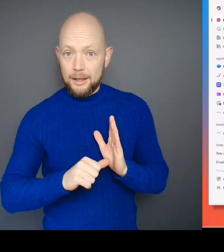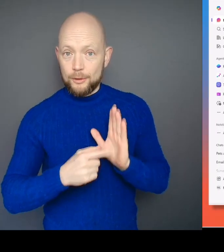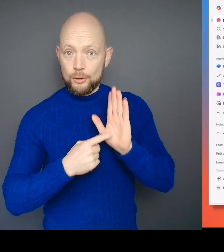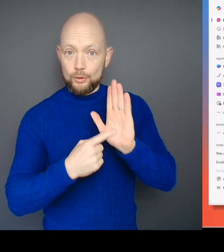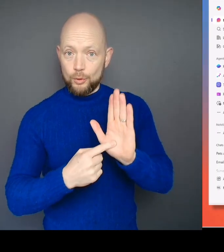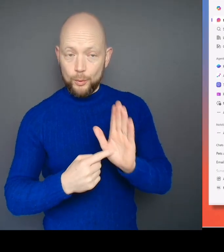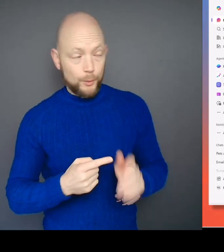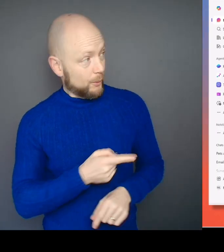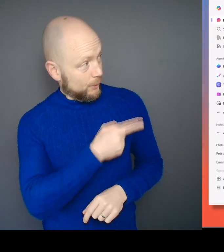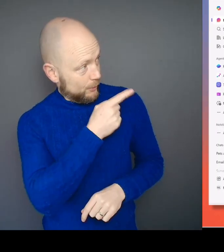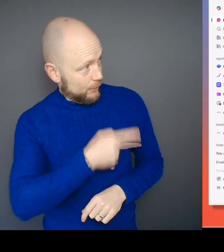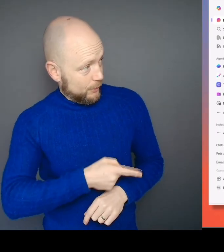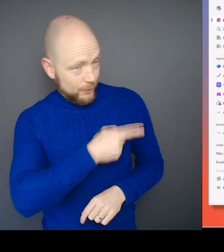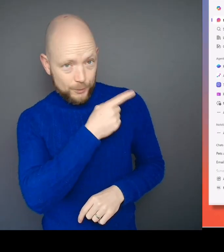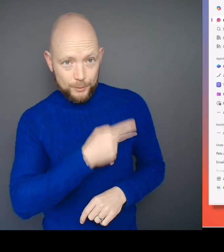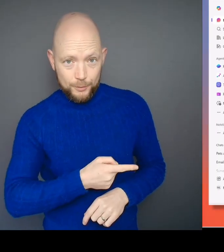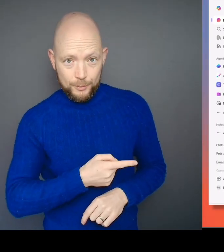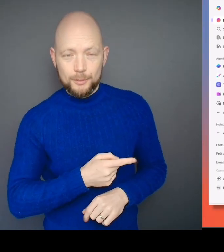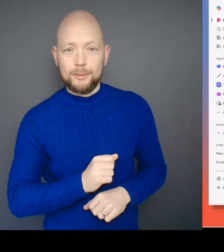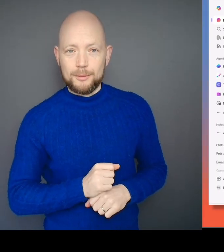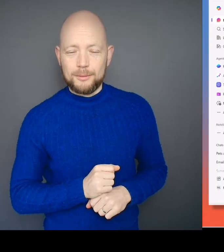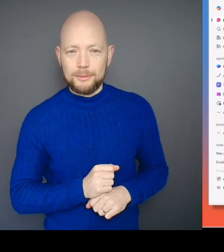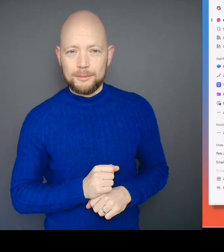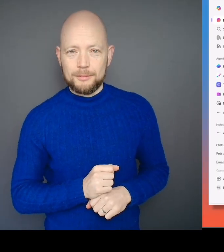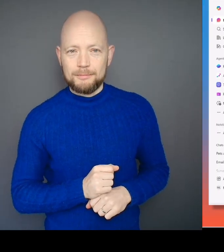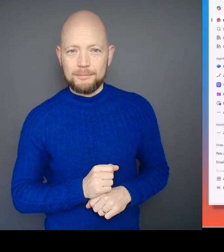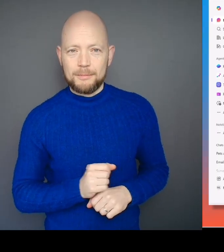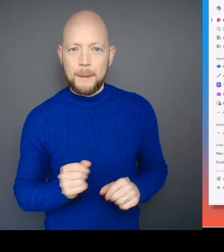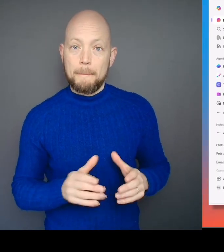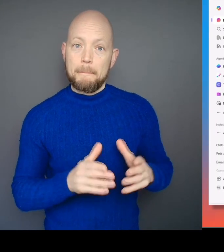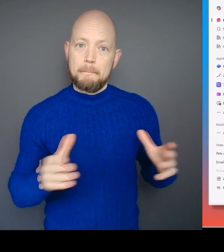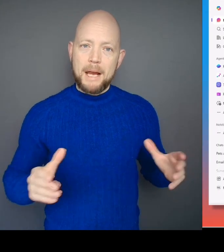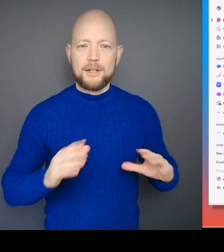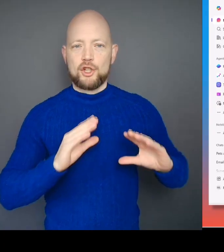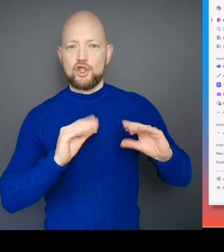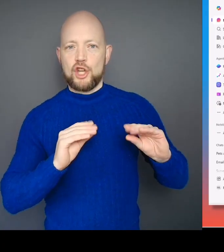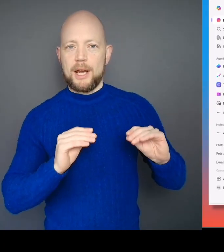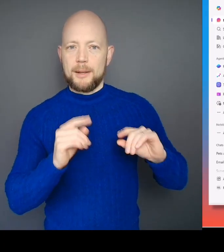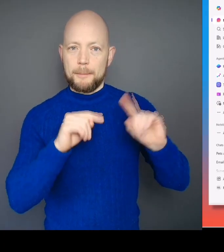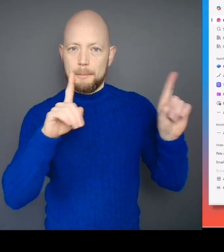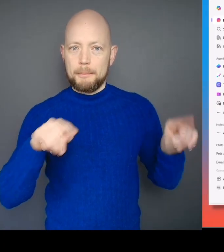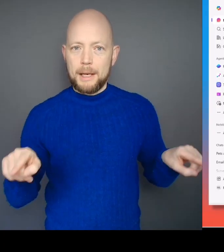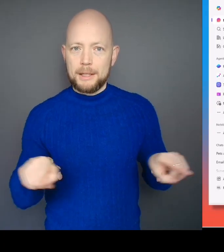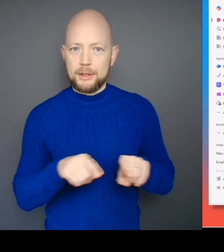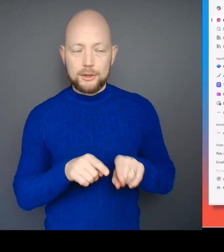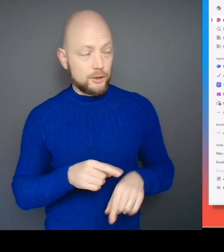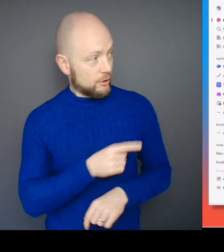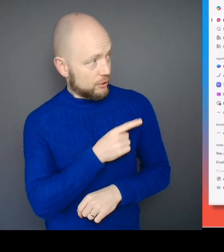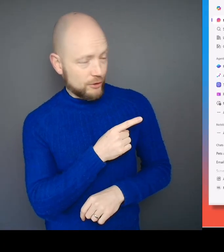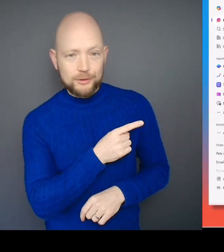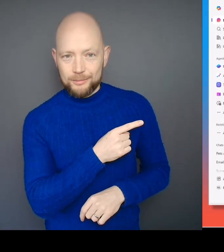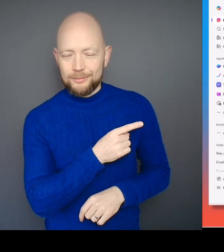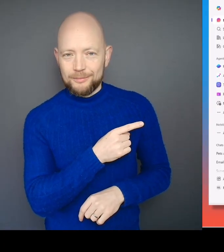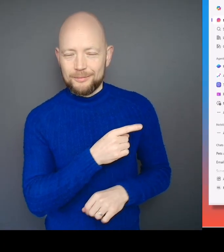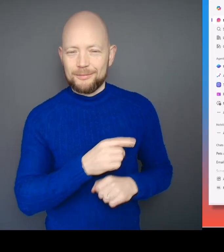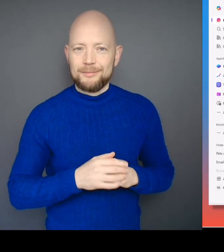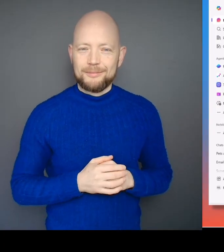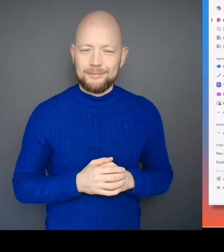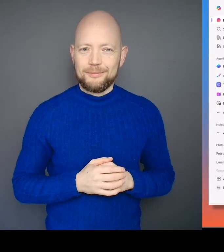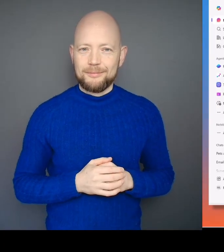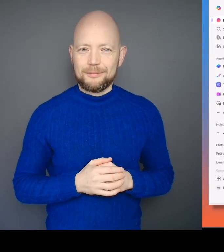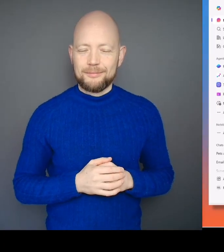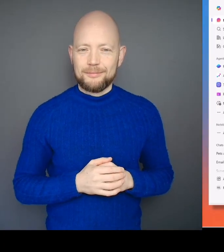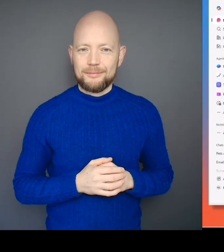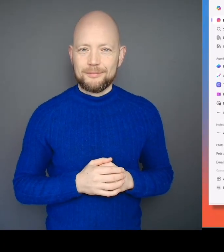We're going to start in the hero part of the experience, which is the main chat experience. Now you'll see as we go through that I'm going to be spending